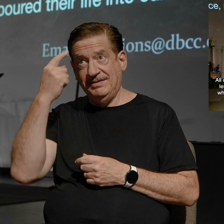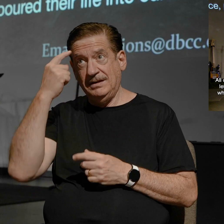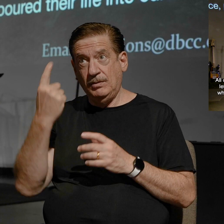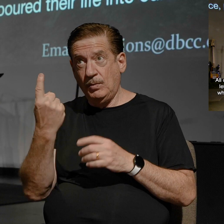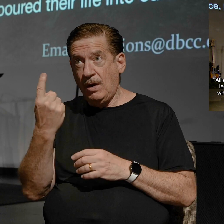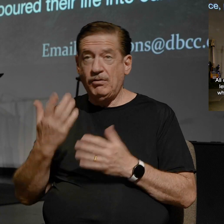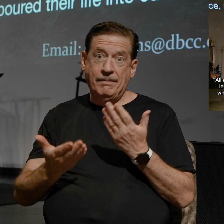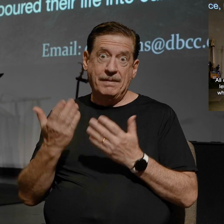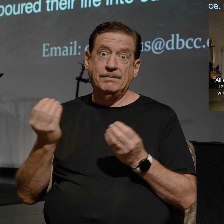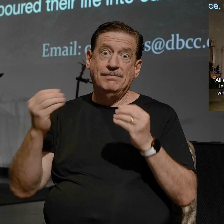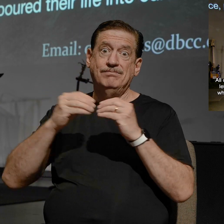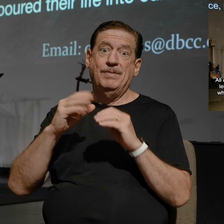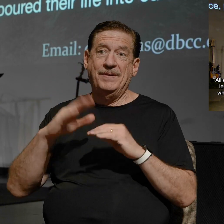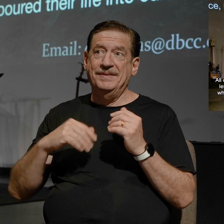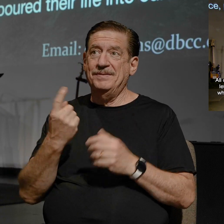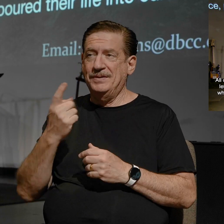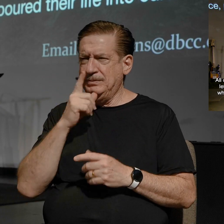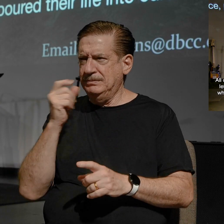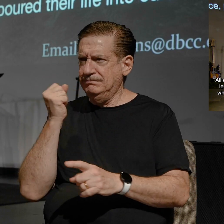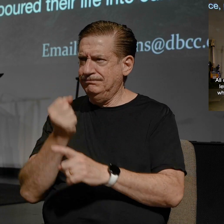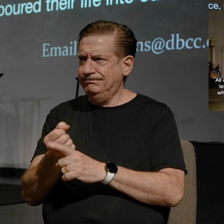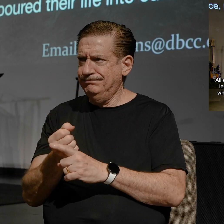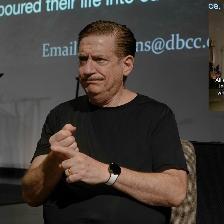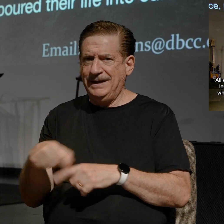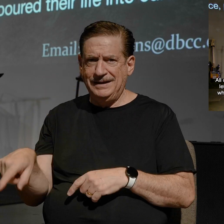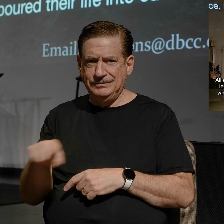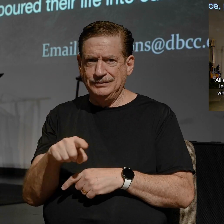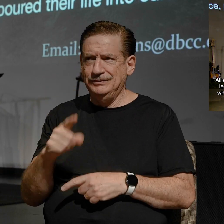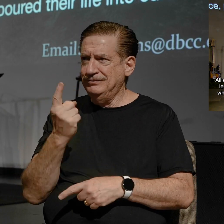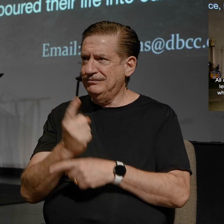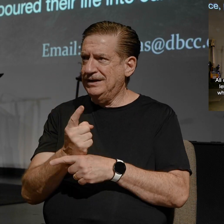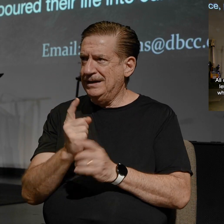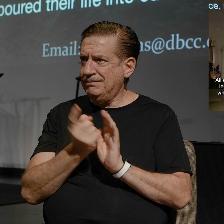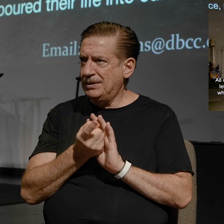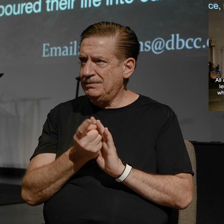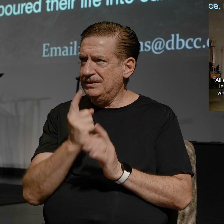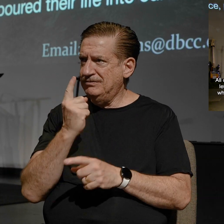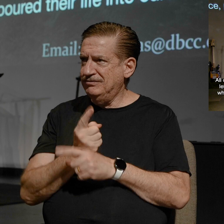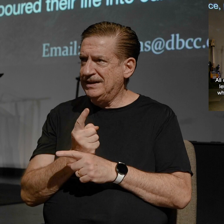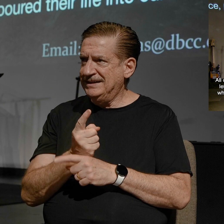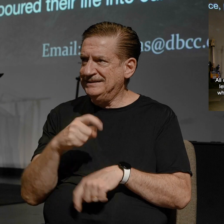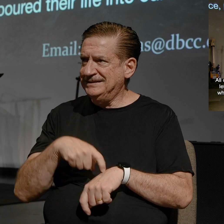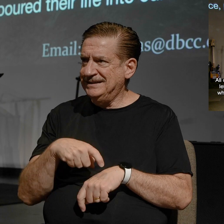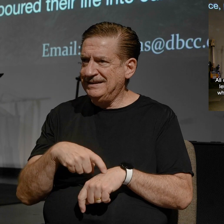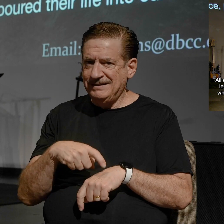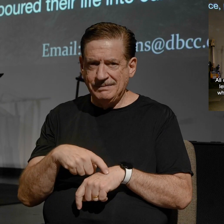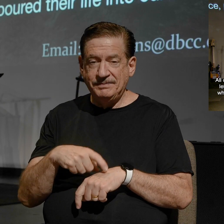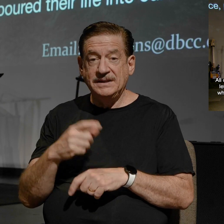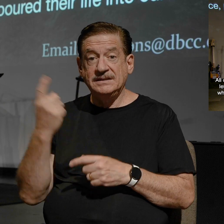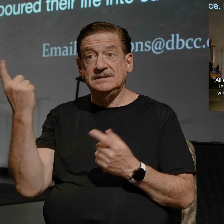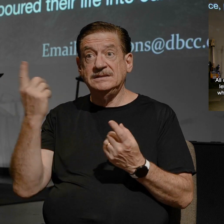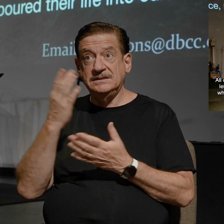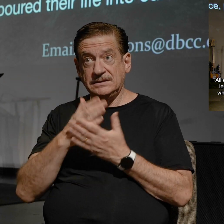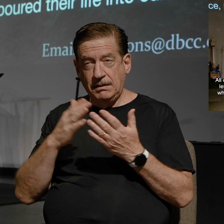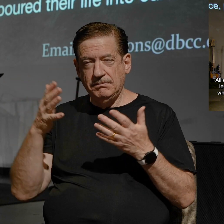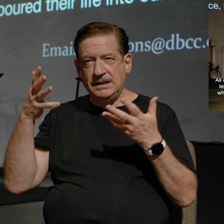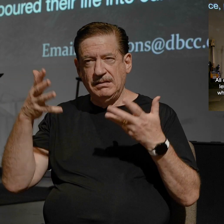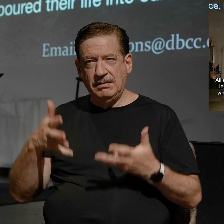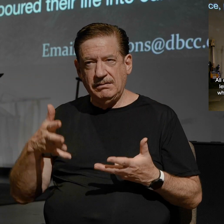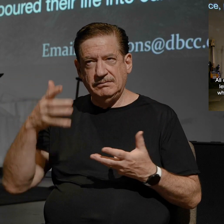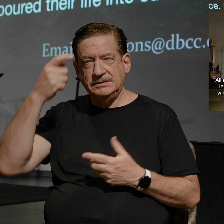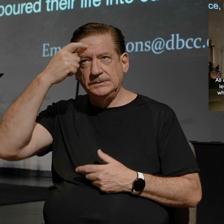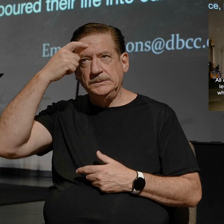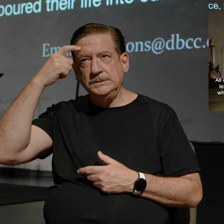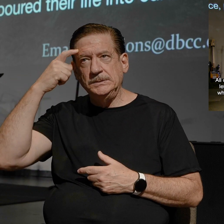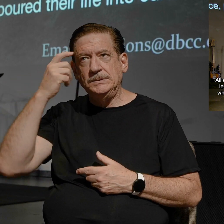than one, who have just impacted you at the right moment in time. Someone who has left a lasting impression on us,